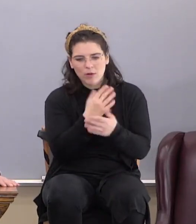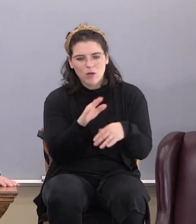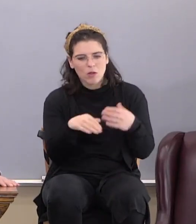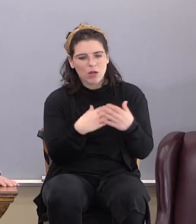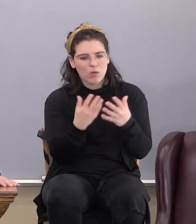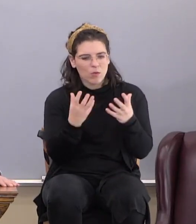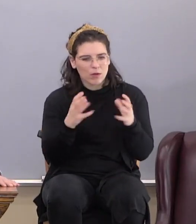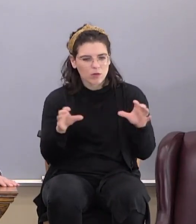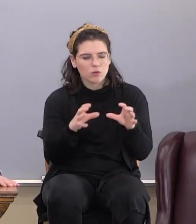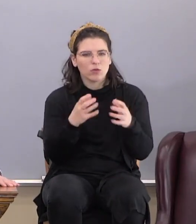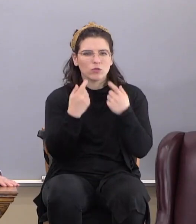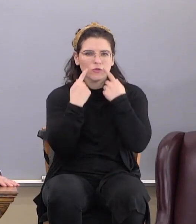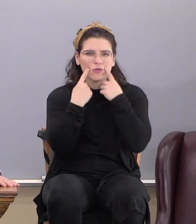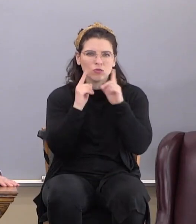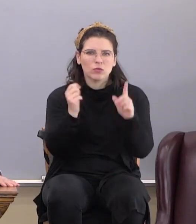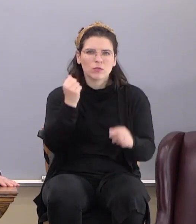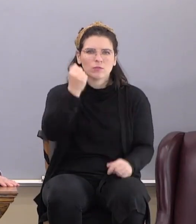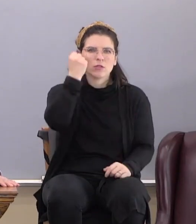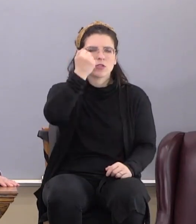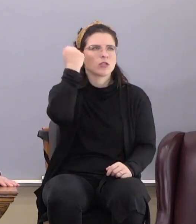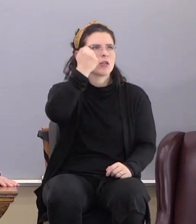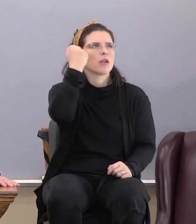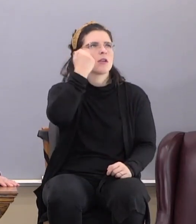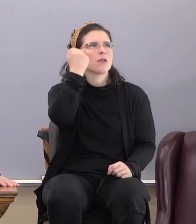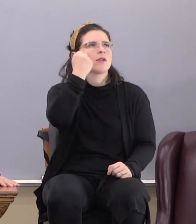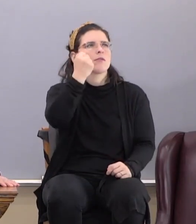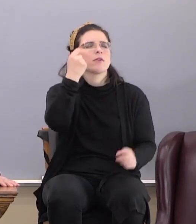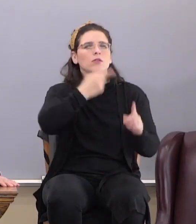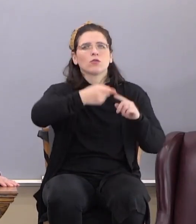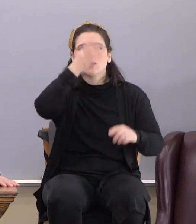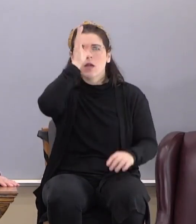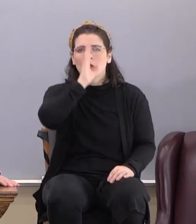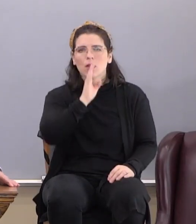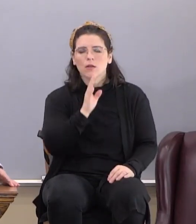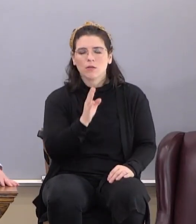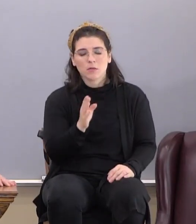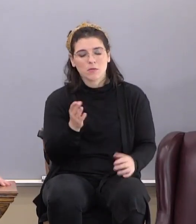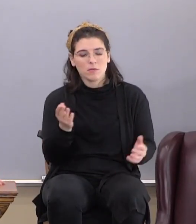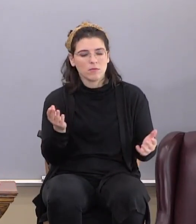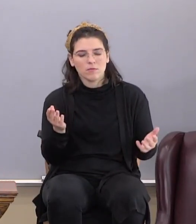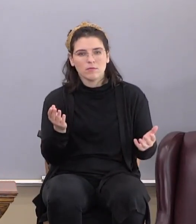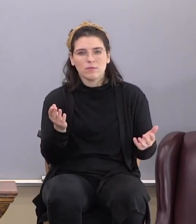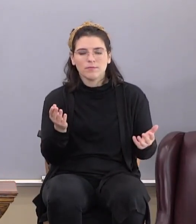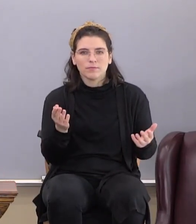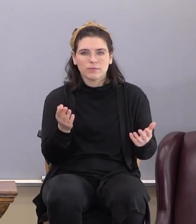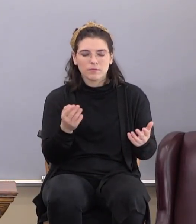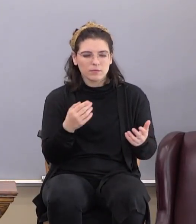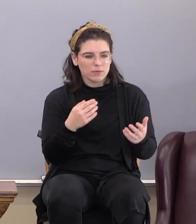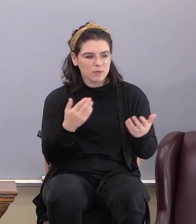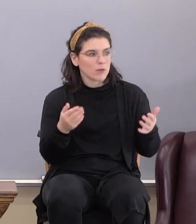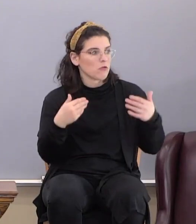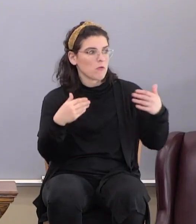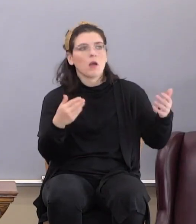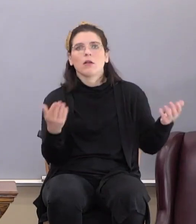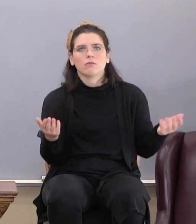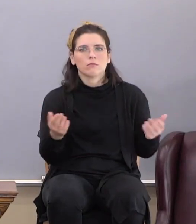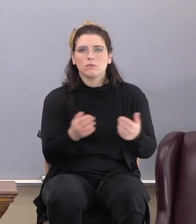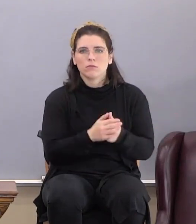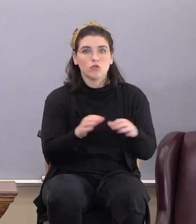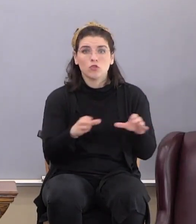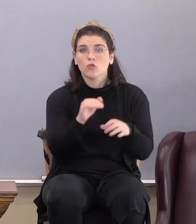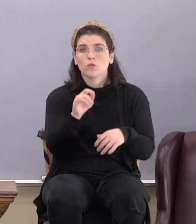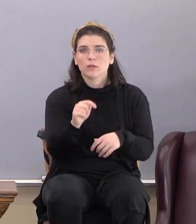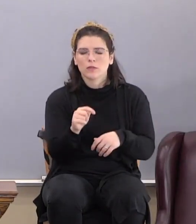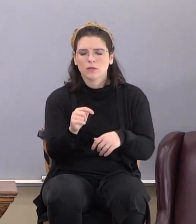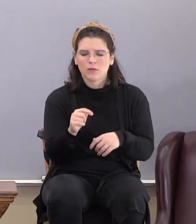do is scream and shake my fist to God. And you know what? I said, go, do it.